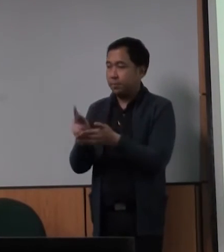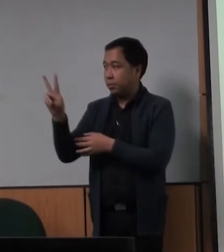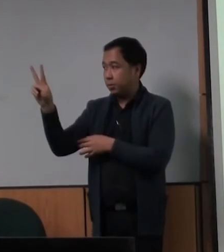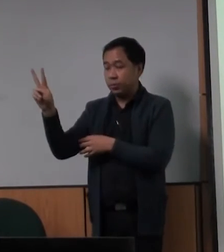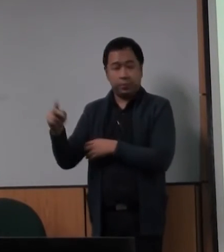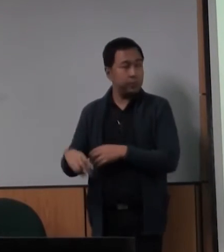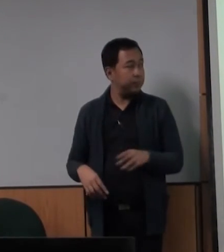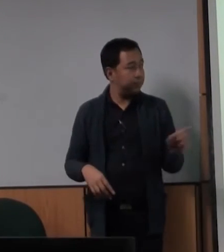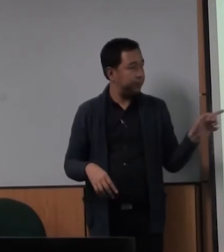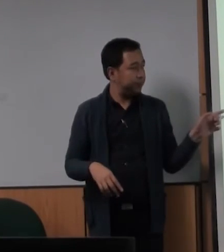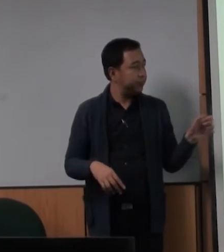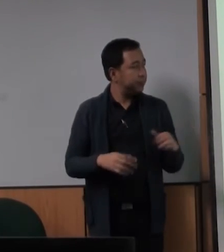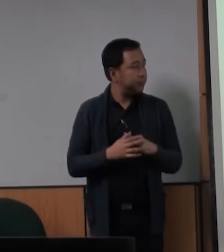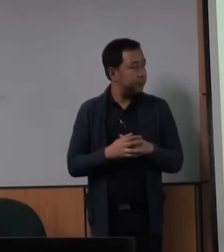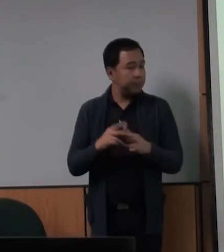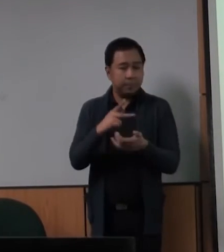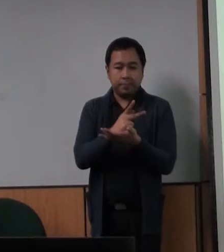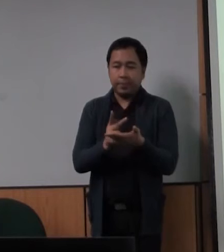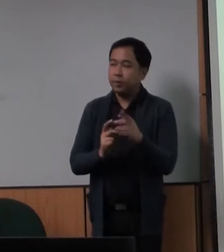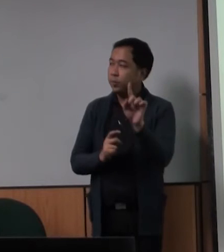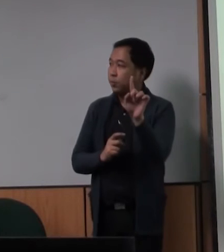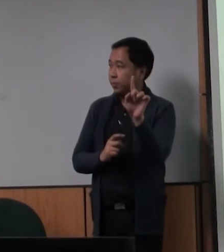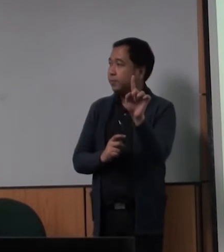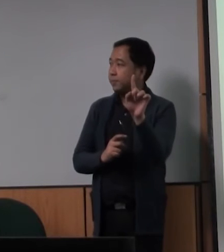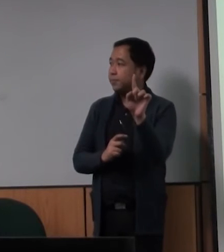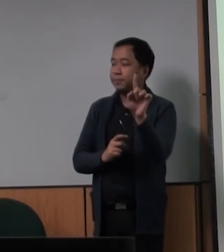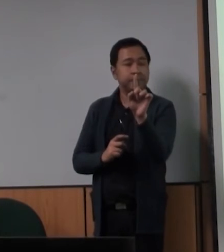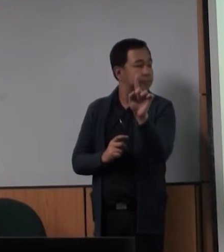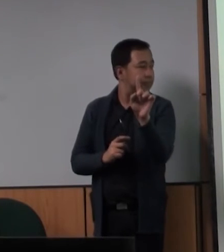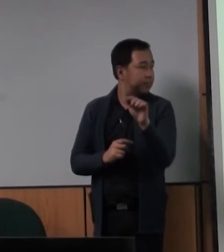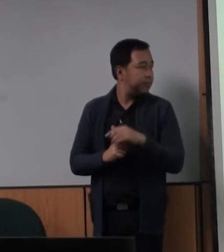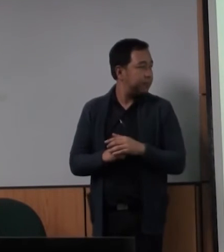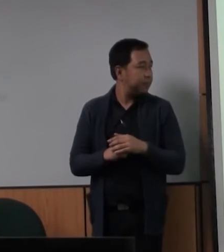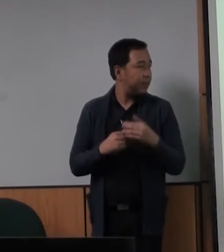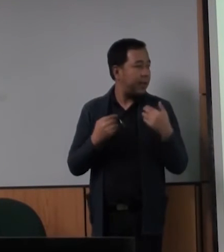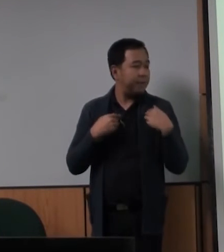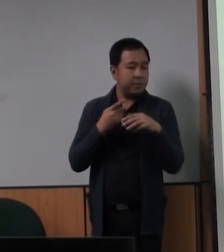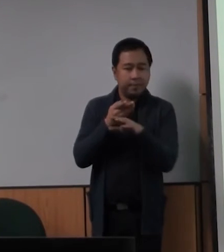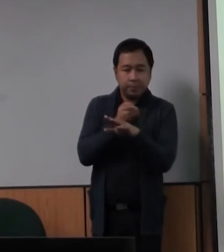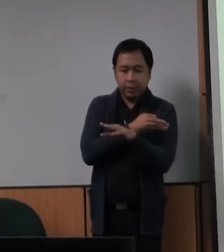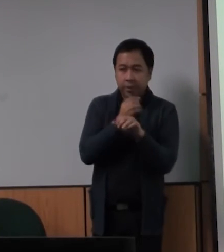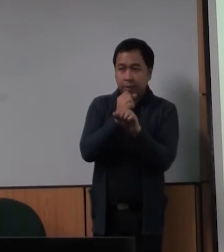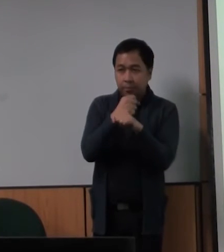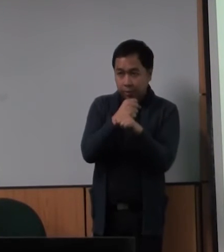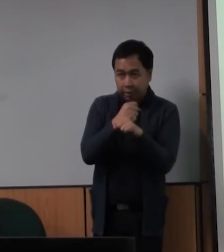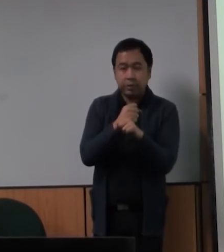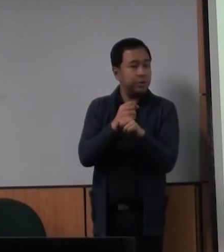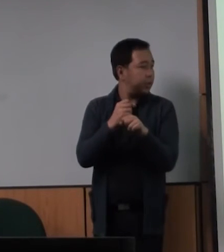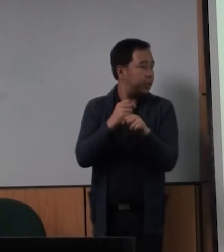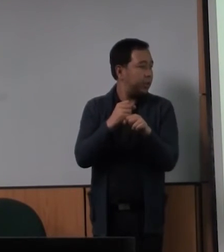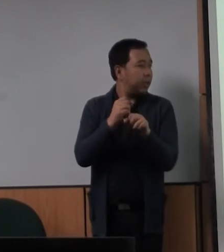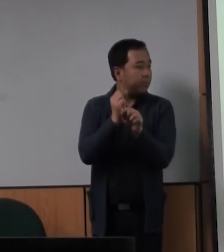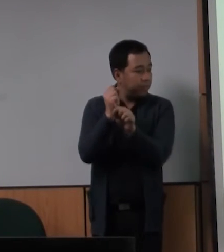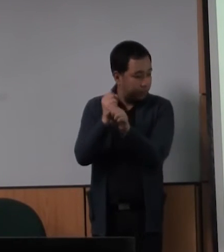then the phase 2. So for the phase 1, there's the pre-production, production, and